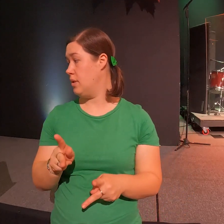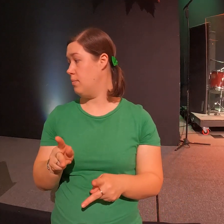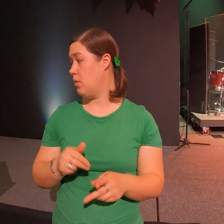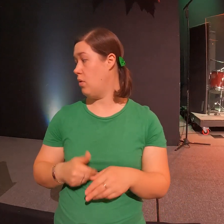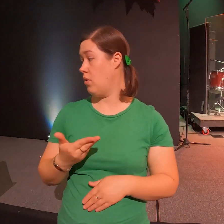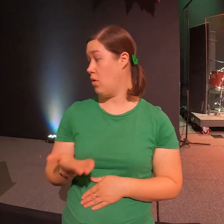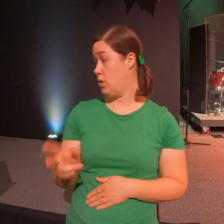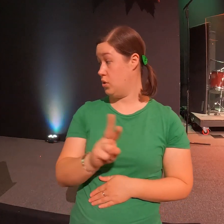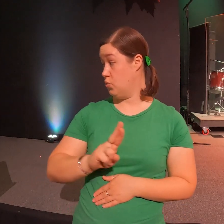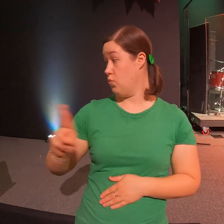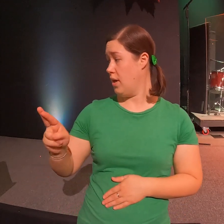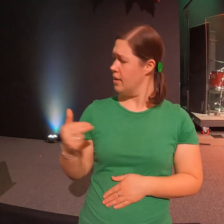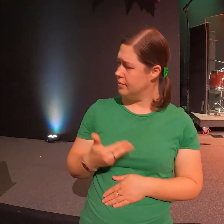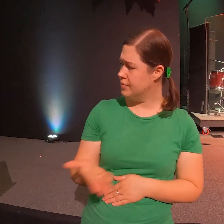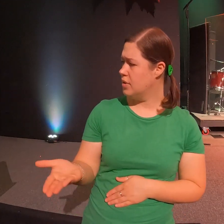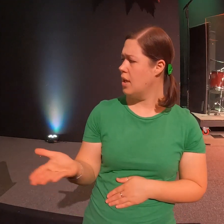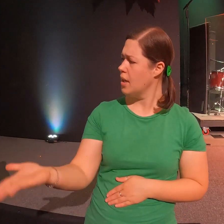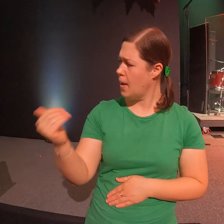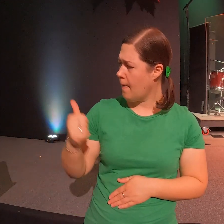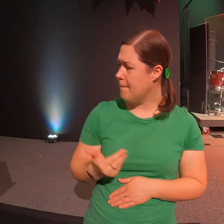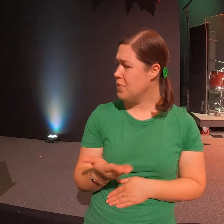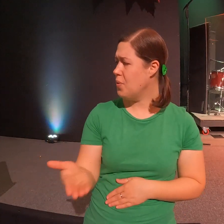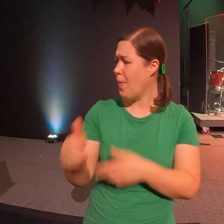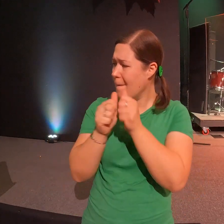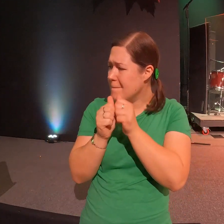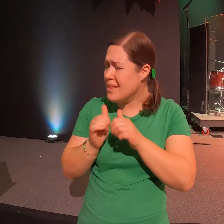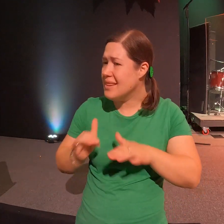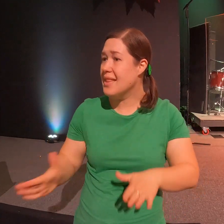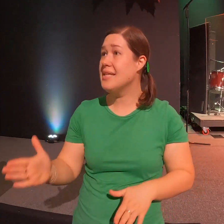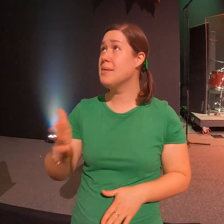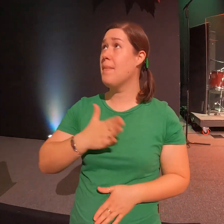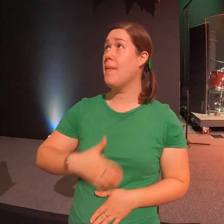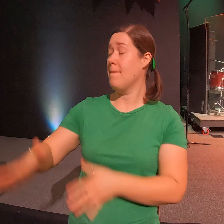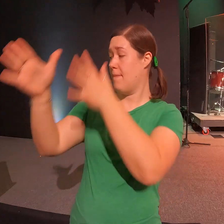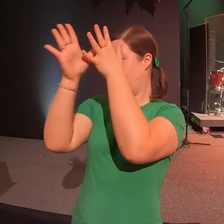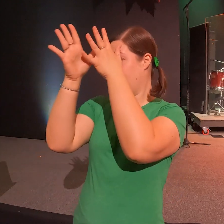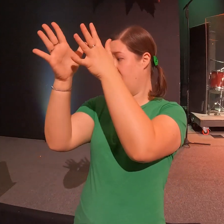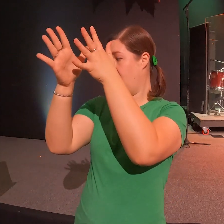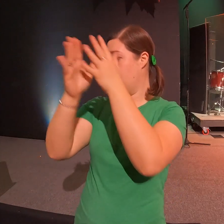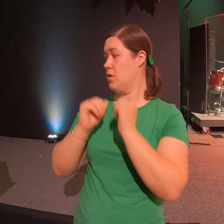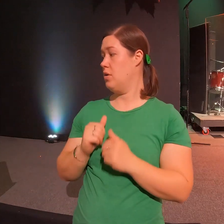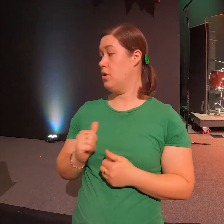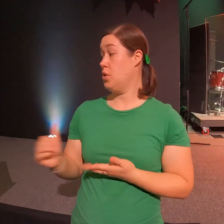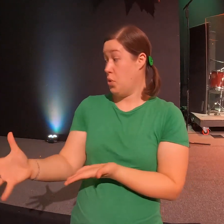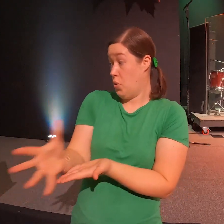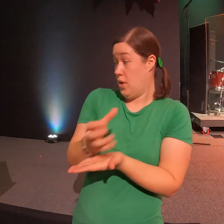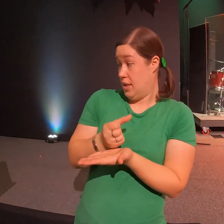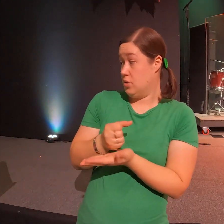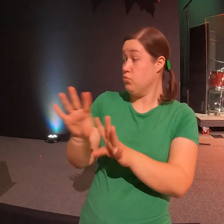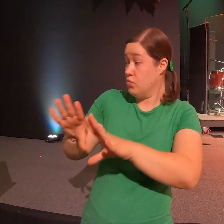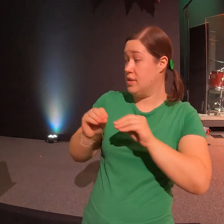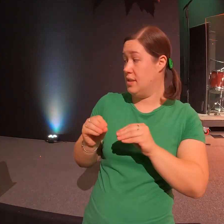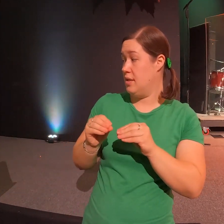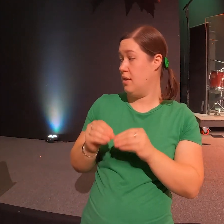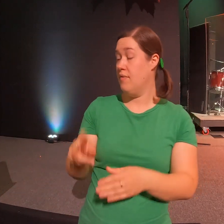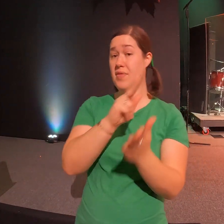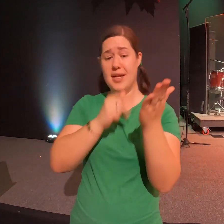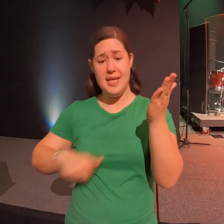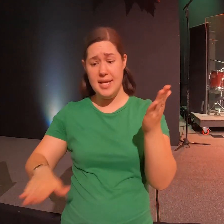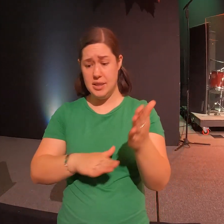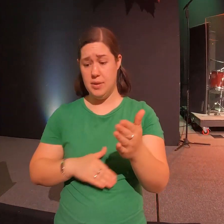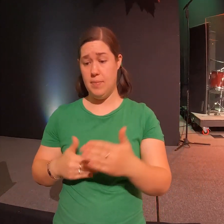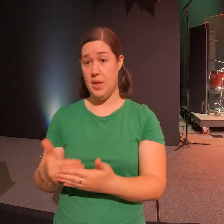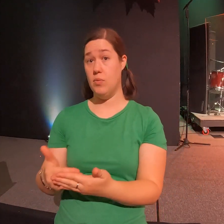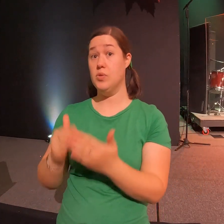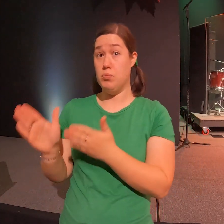the kingdom prepared for you for the foundation of the world. I was hungry and you gave me